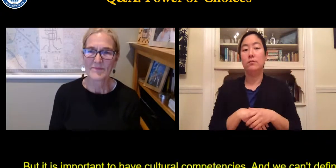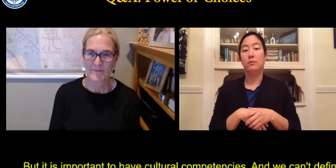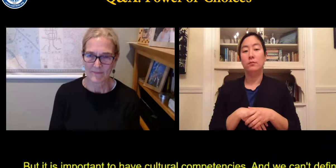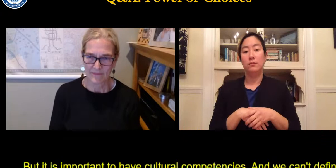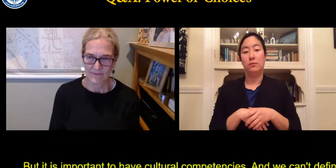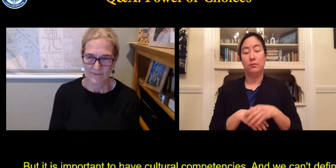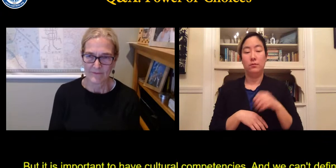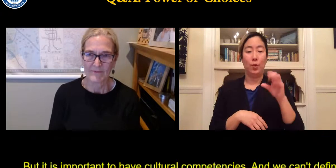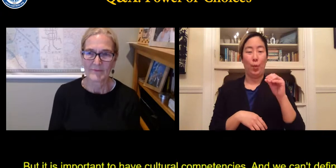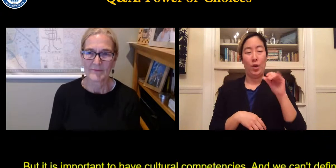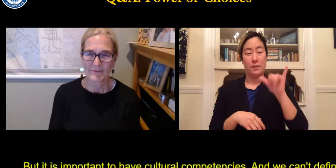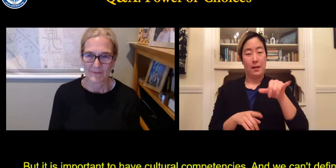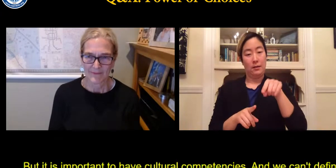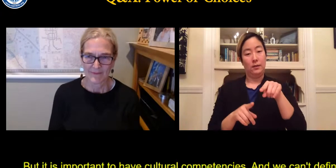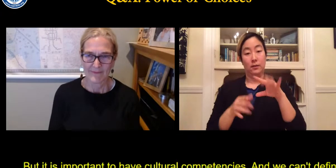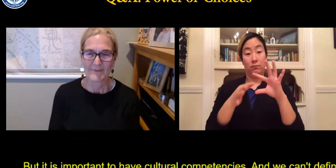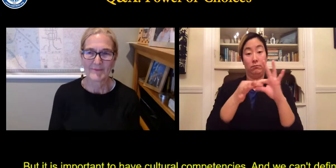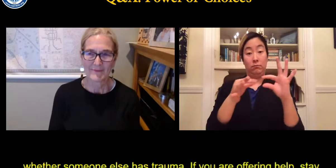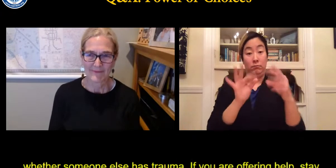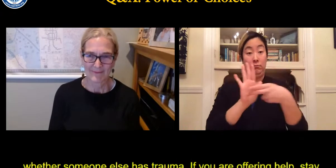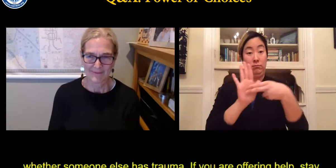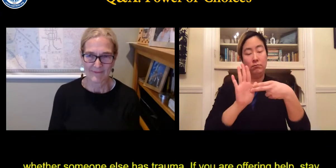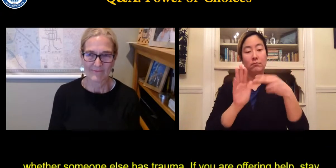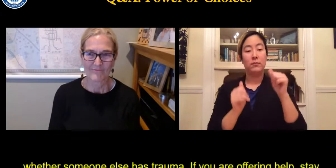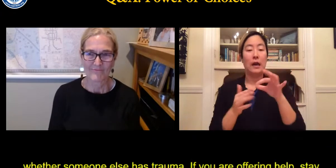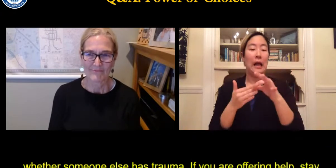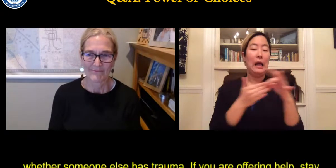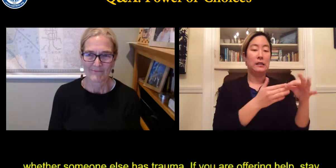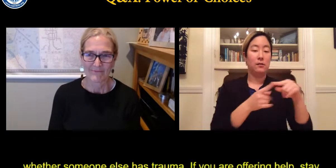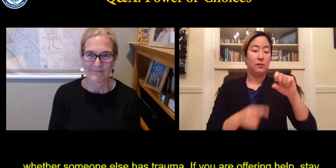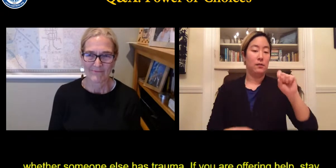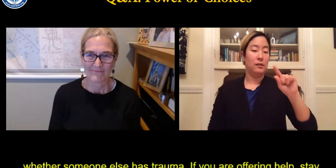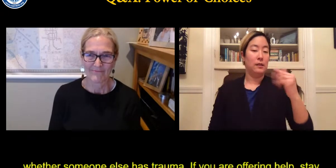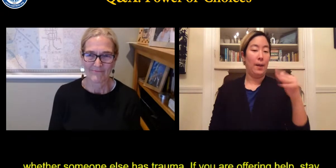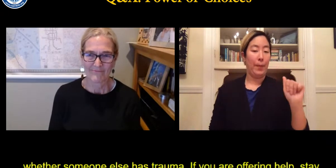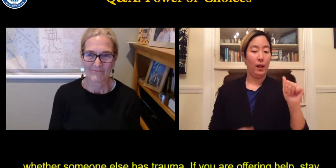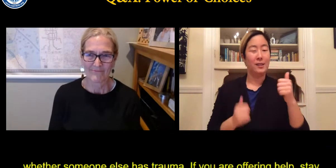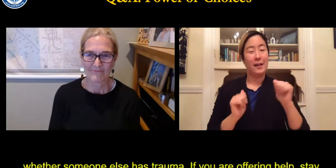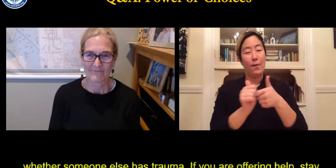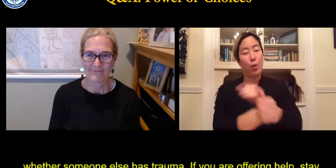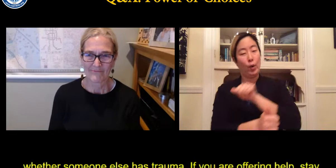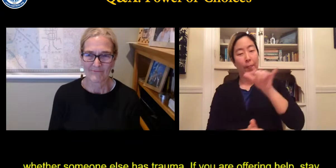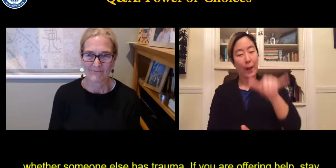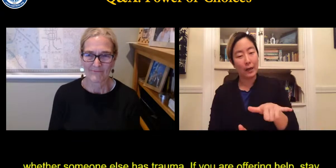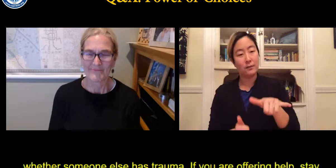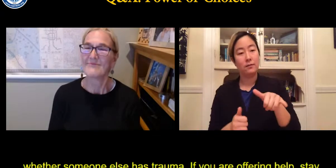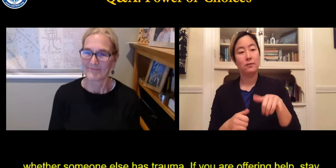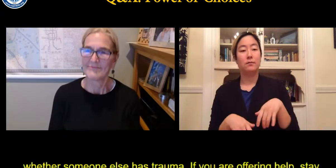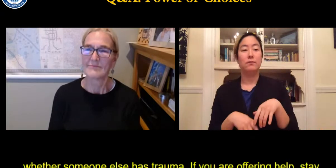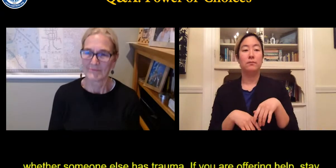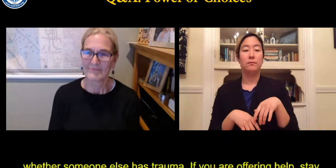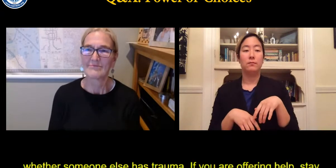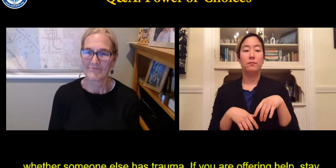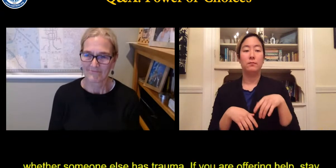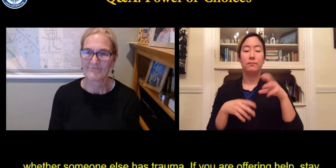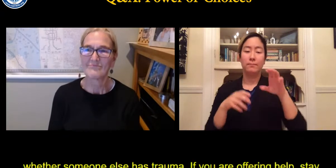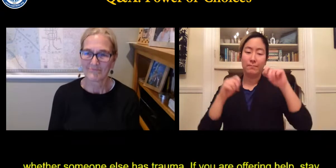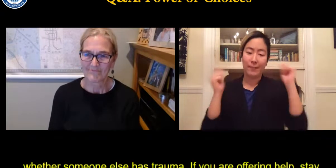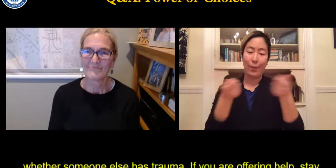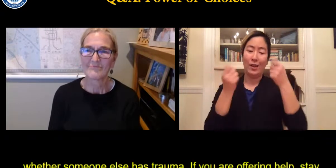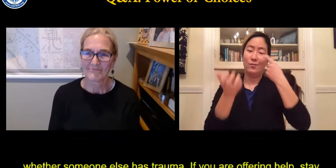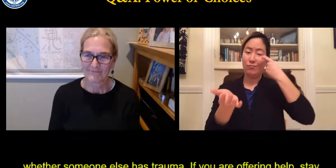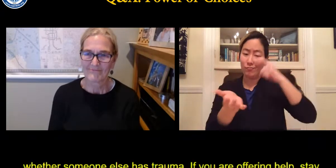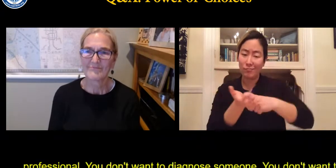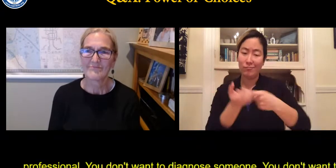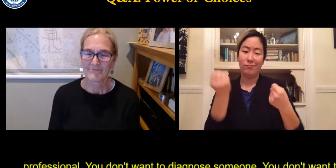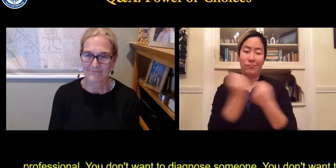you're depressed. You can say things like, I think you should talk to someone. I think you should visit someone. Those